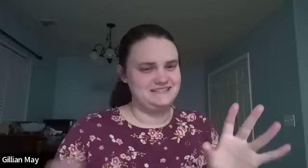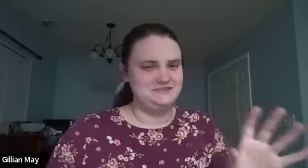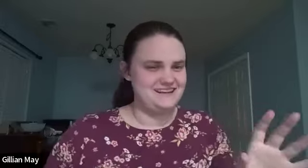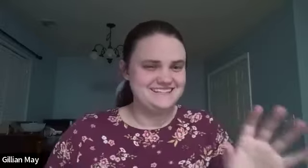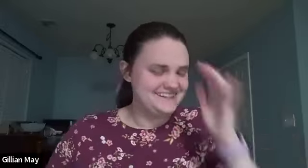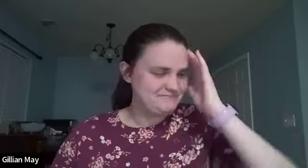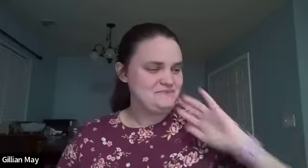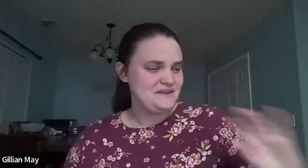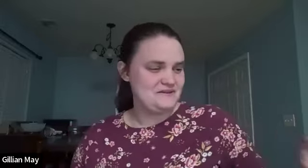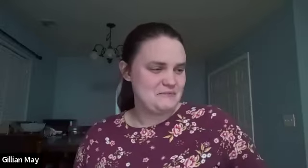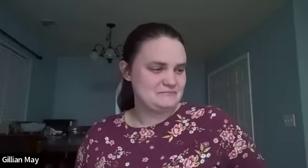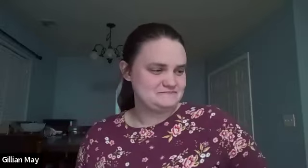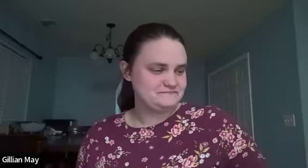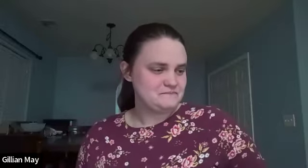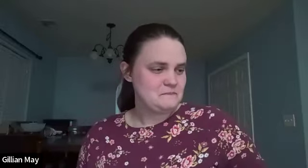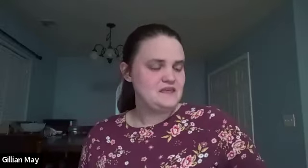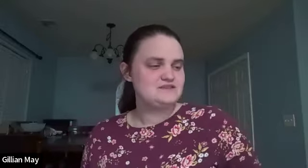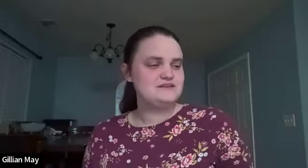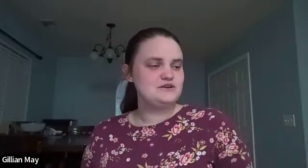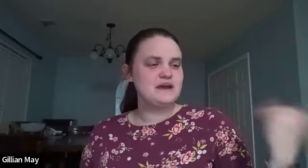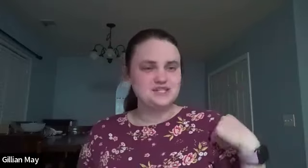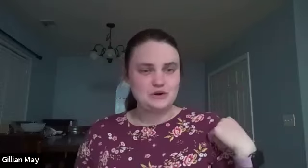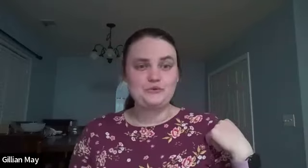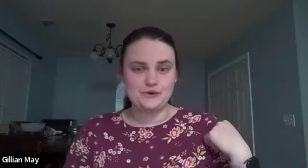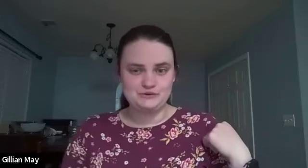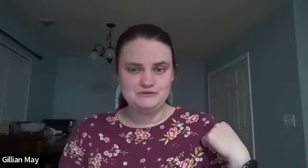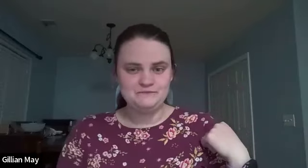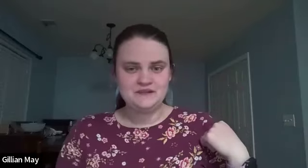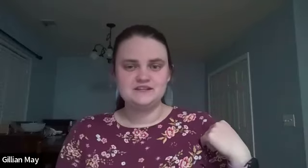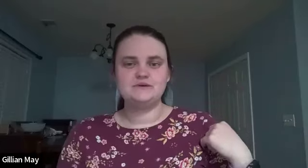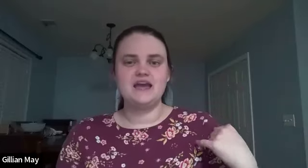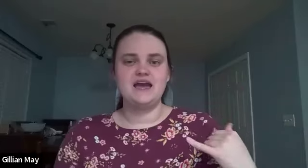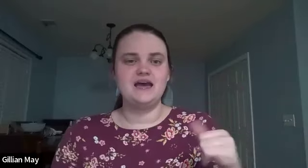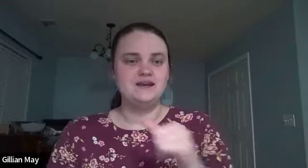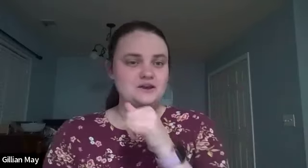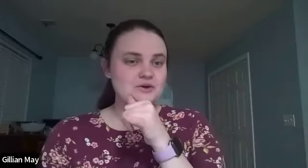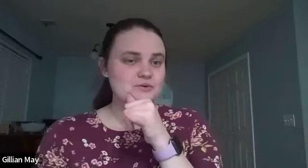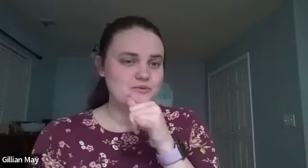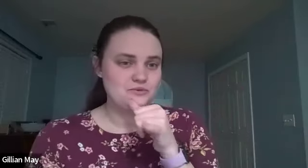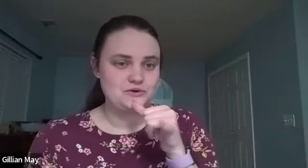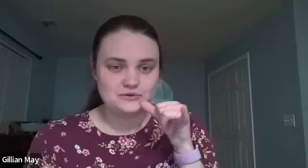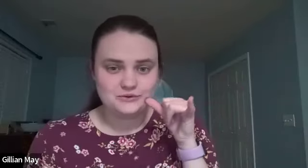at you guys. Okay. So let's go back to our rude. So we had rude,